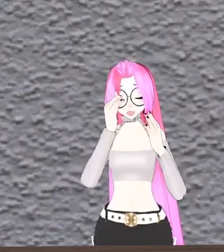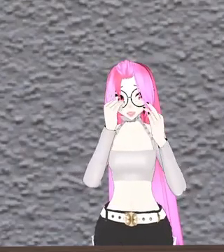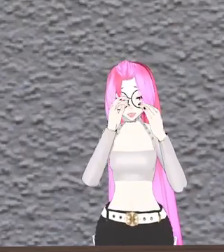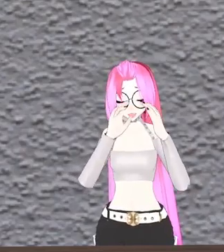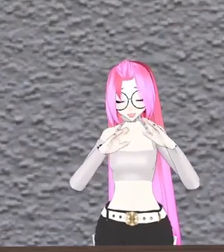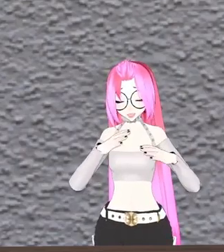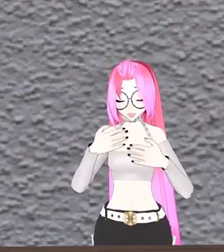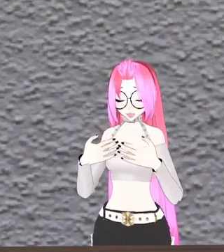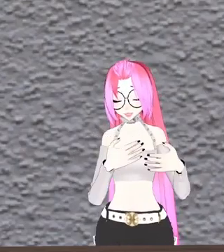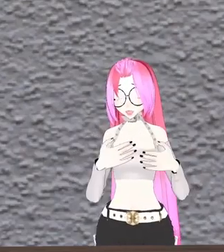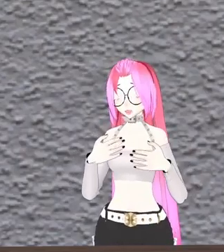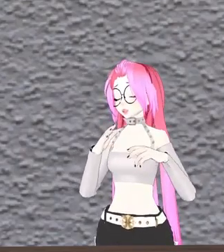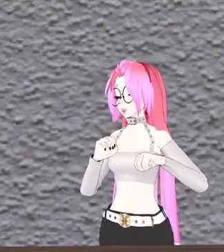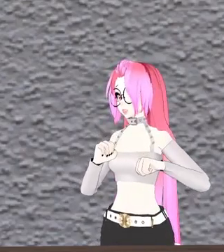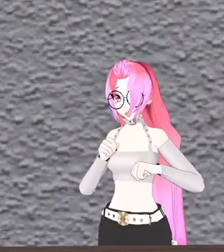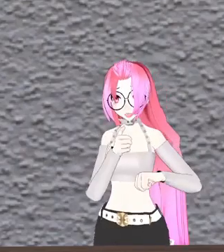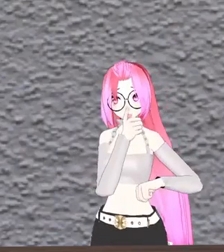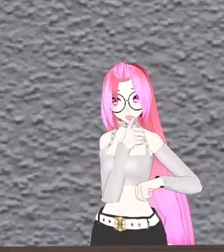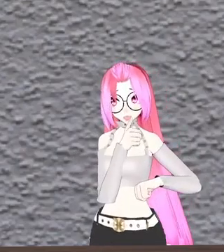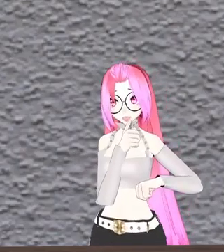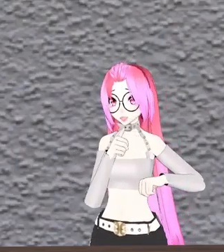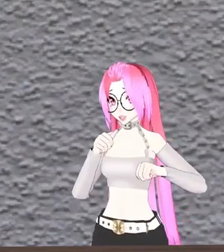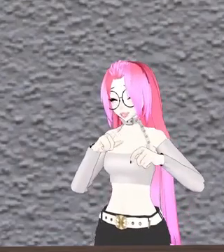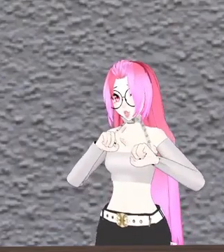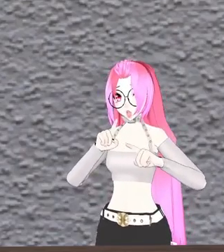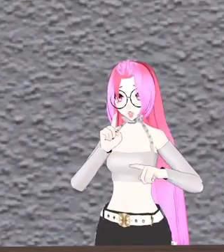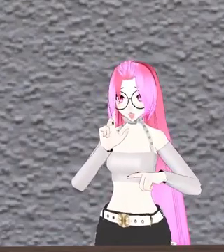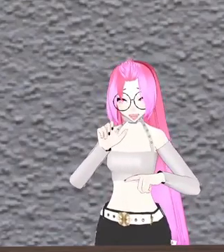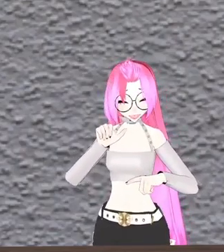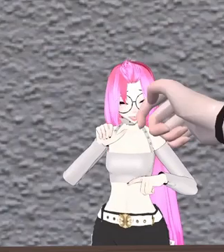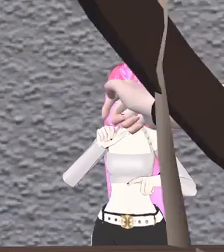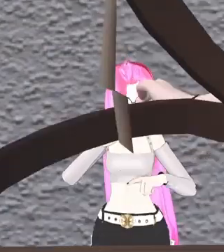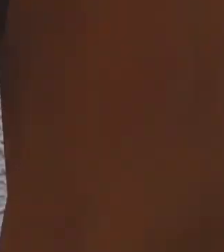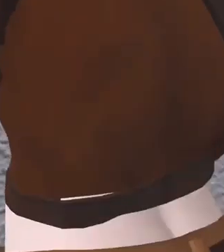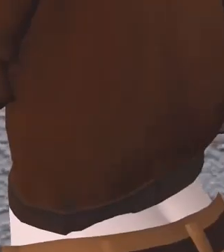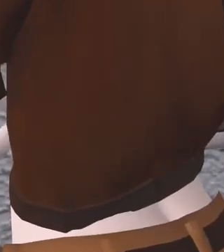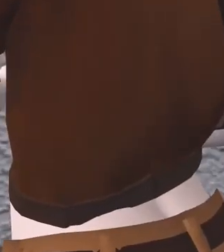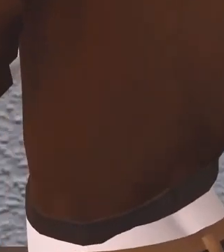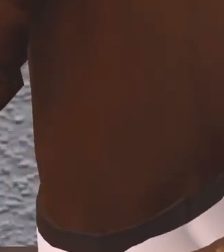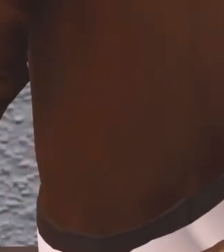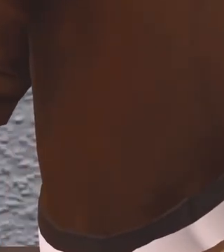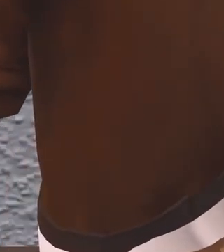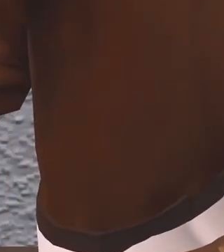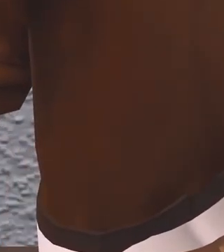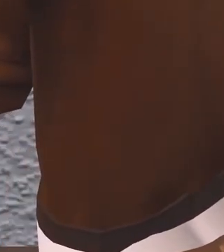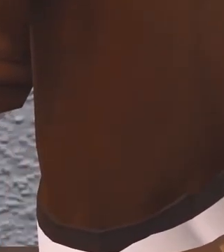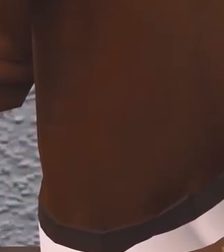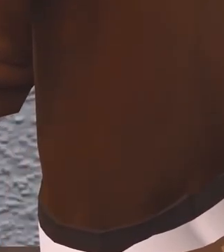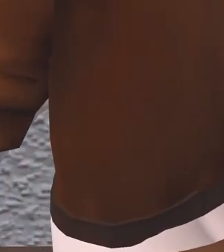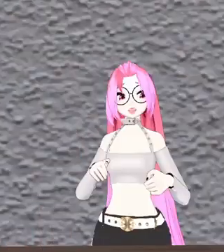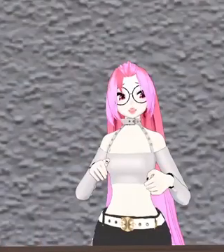I'm an index baby. So just be a little patient. But yeah. Why are you putting a camera in my